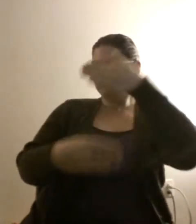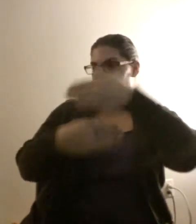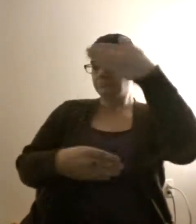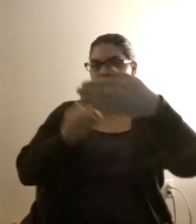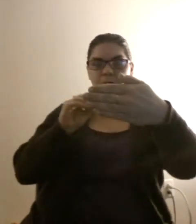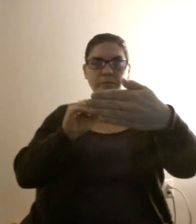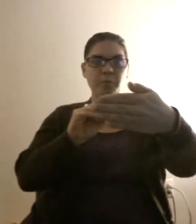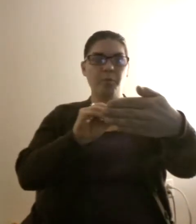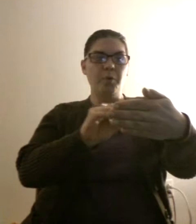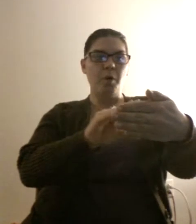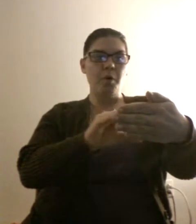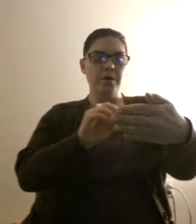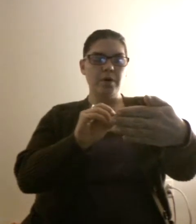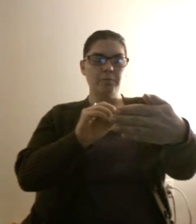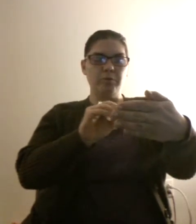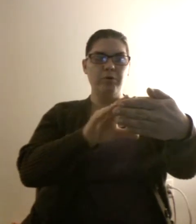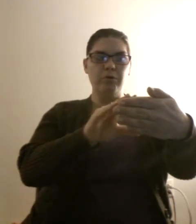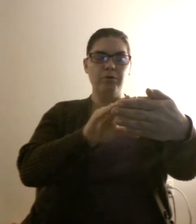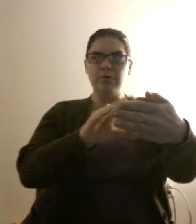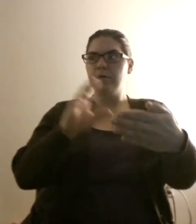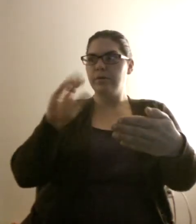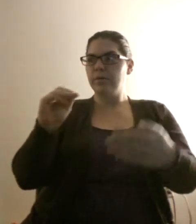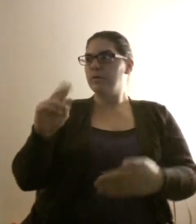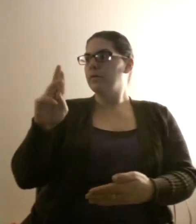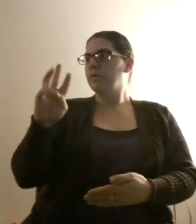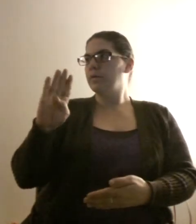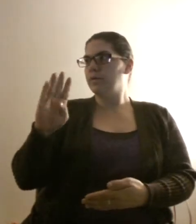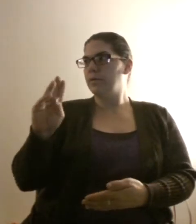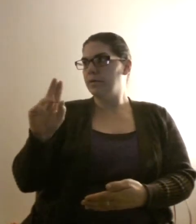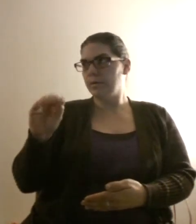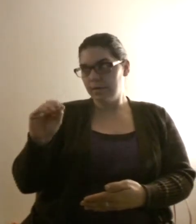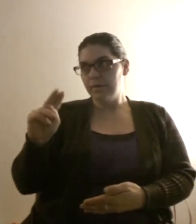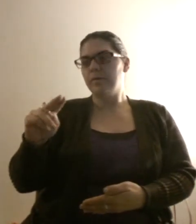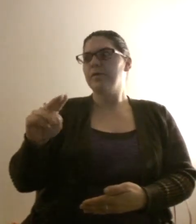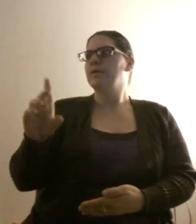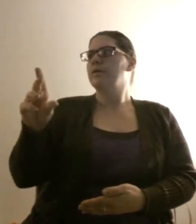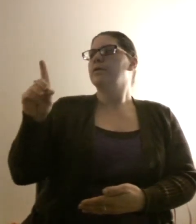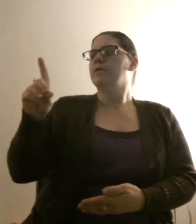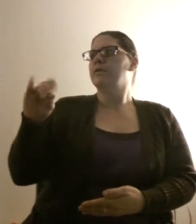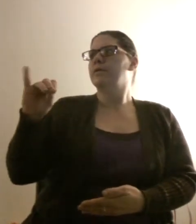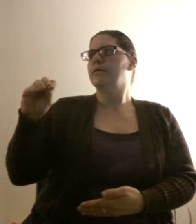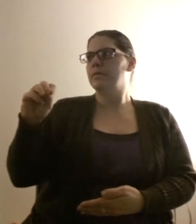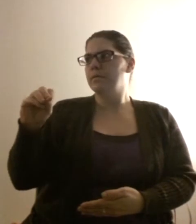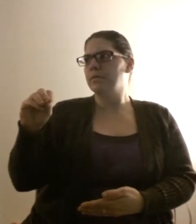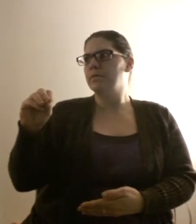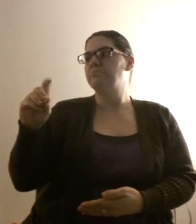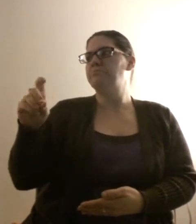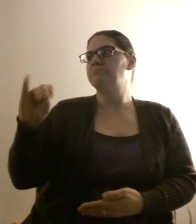on the window. You have, every time you exhale carbon dioxide, other gases, as well as water vapor. The water vapor in your breath